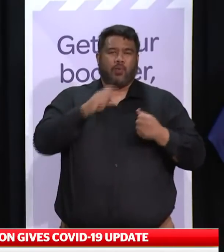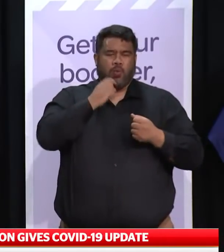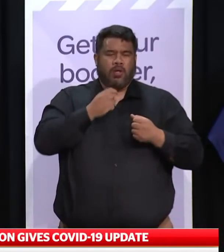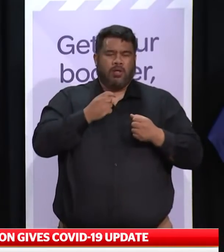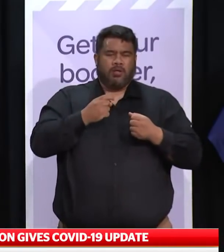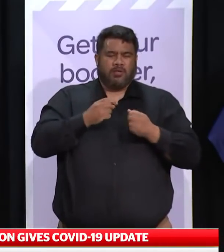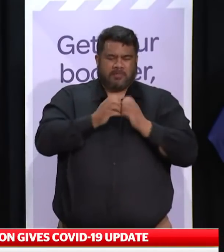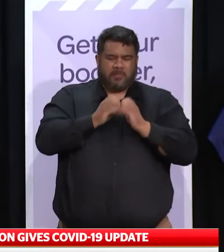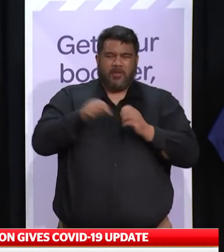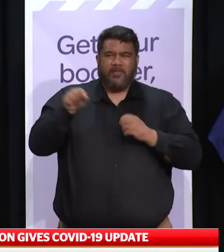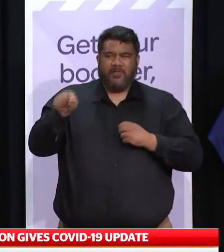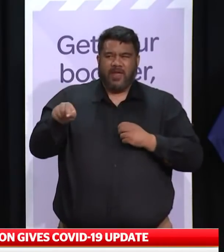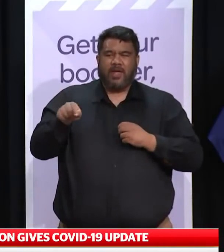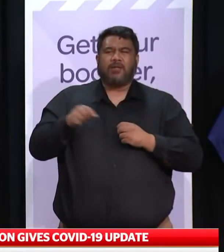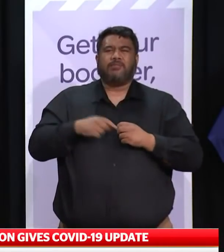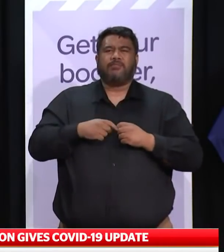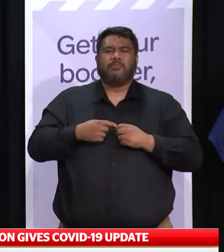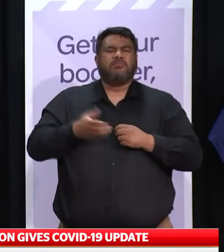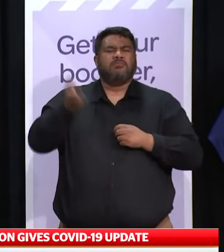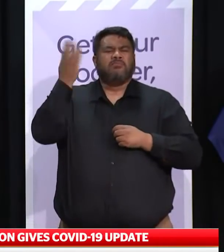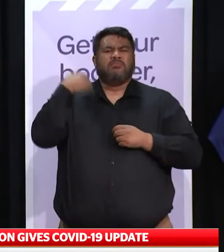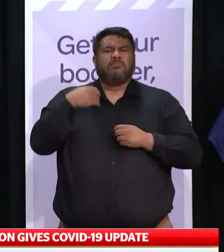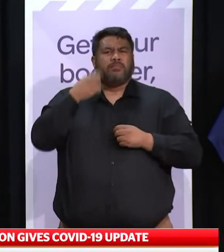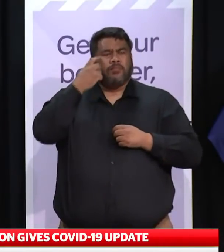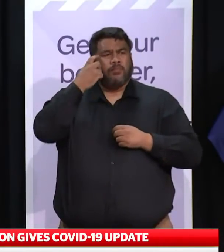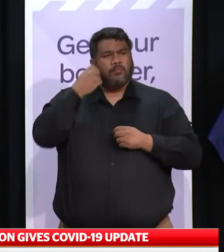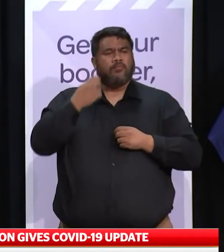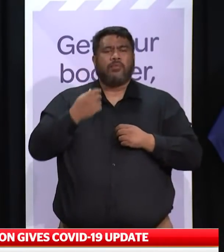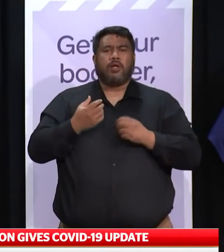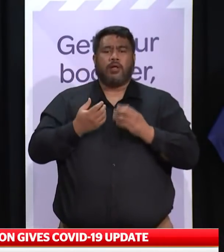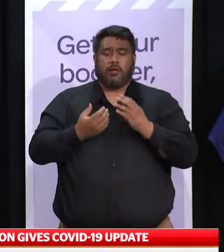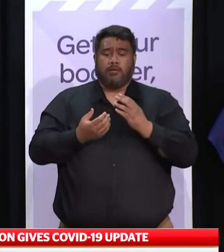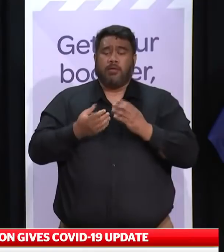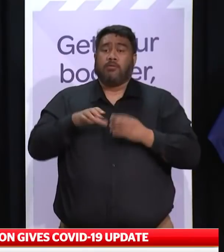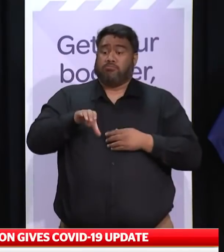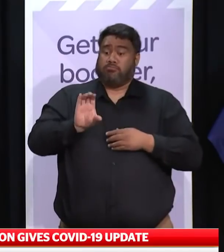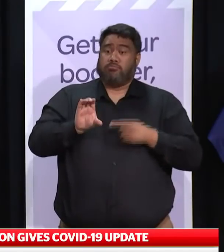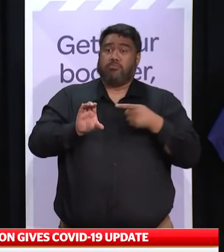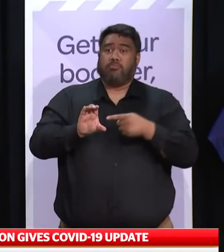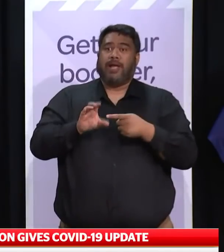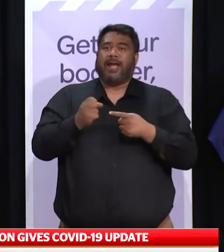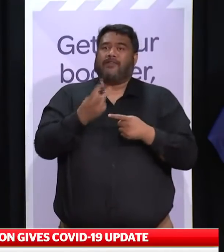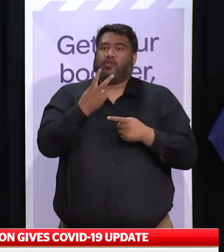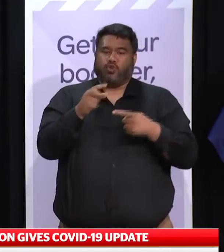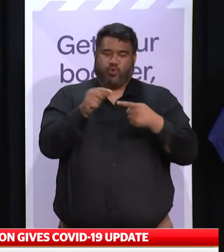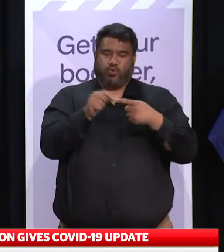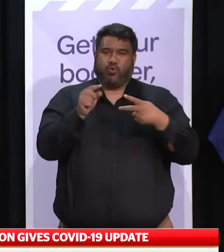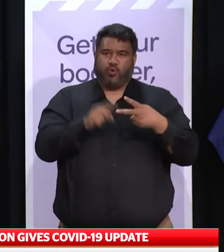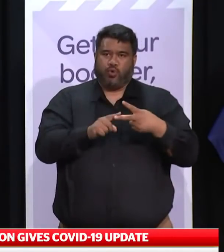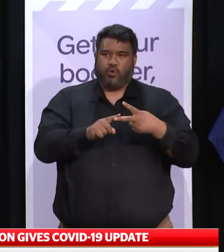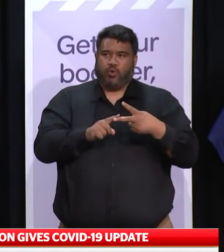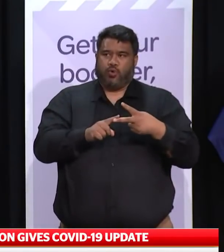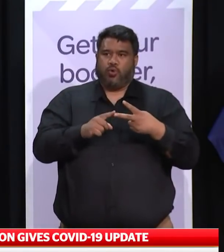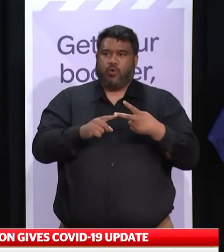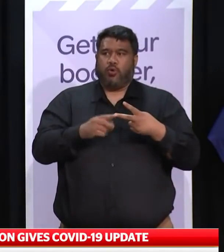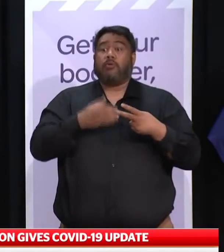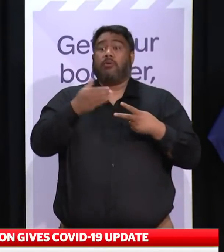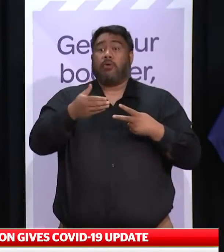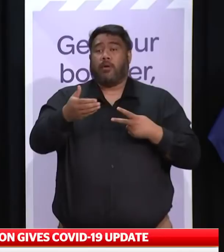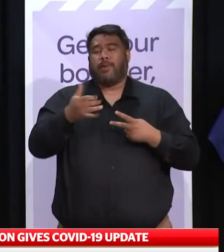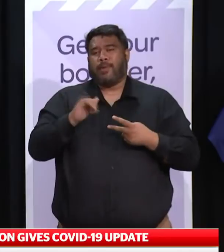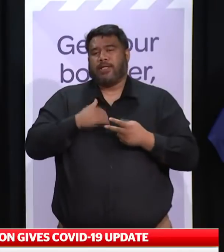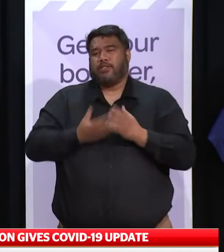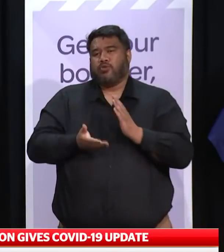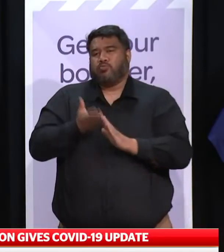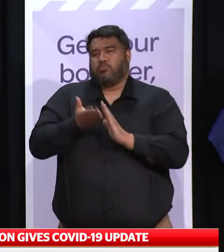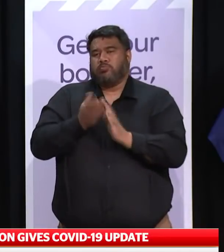was designed to deal with the 2 doses. There is some specific changes that need to be made to them in